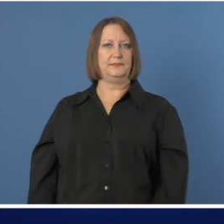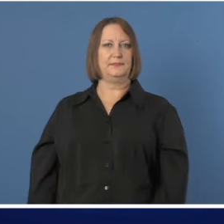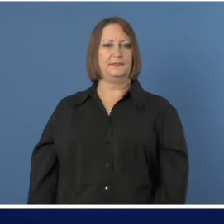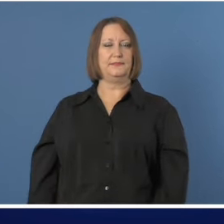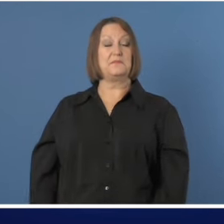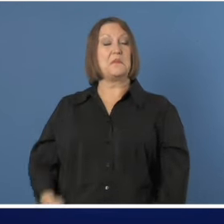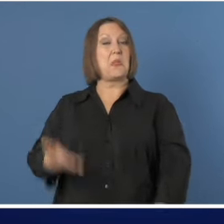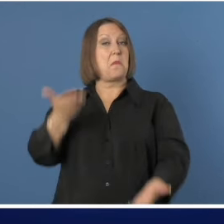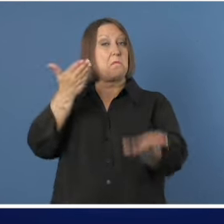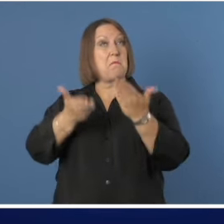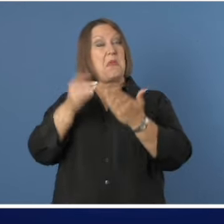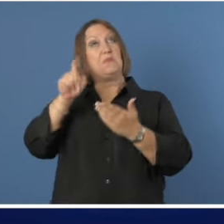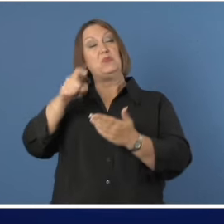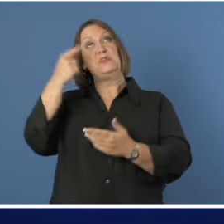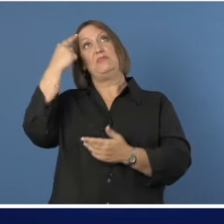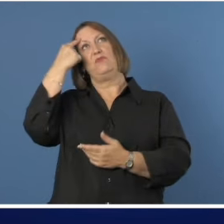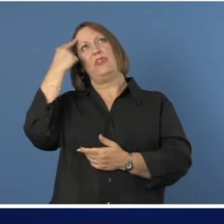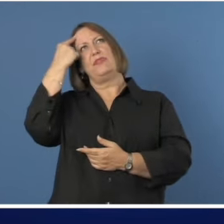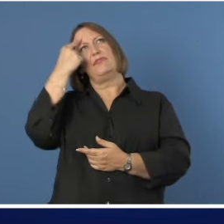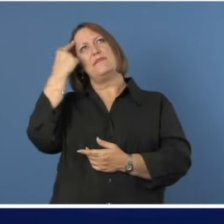if a pandemic is severe.